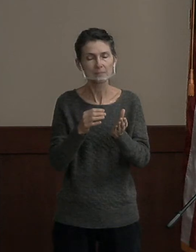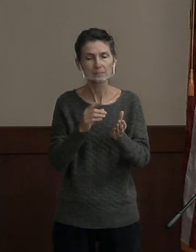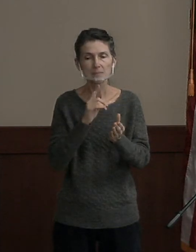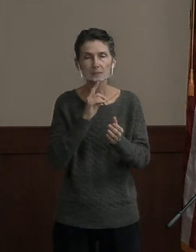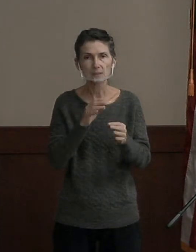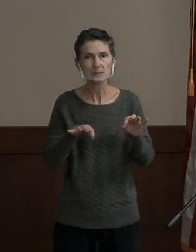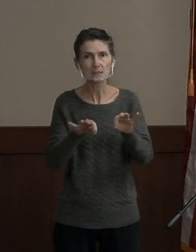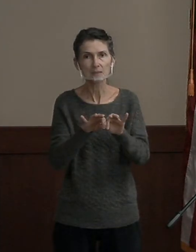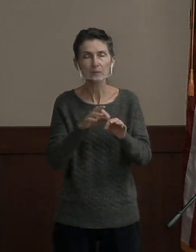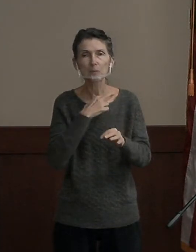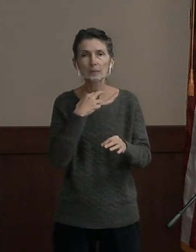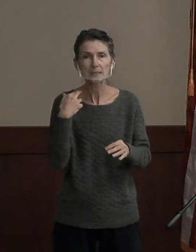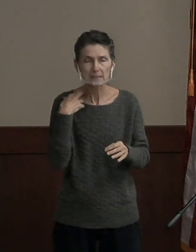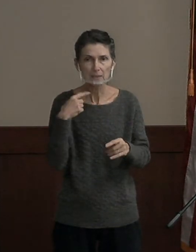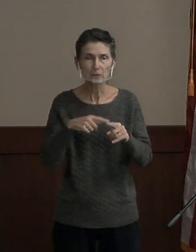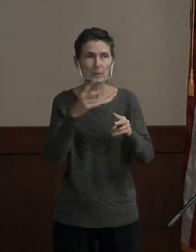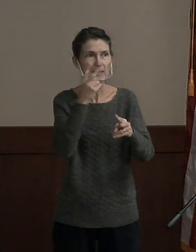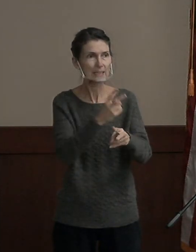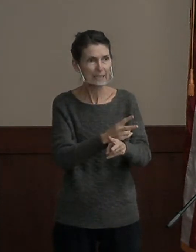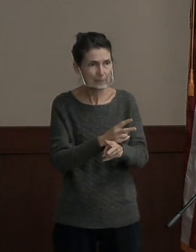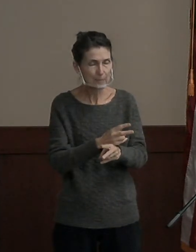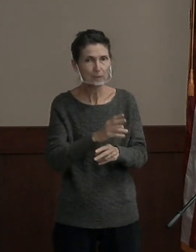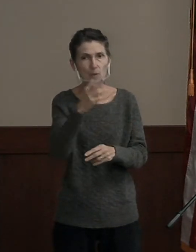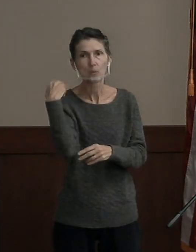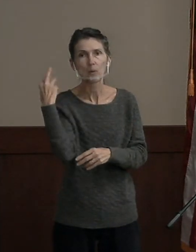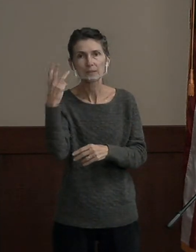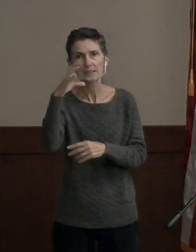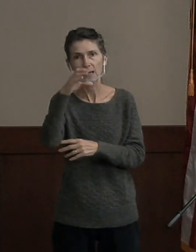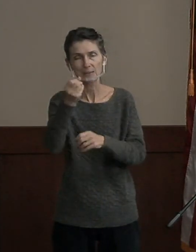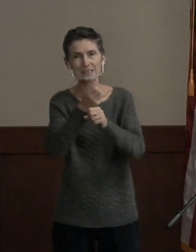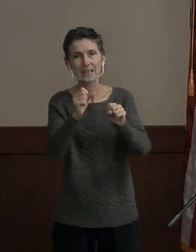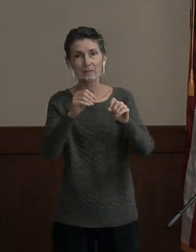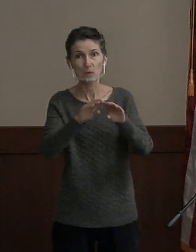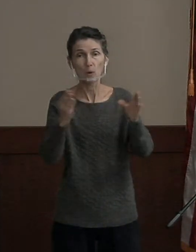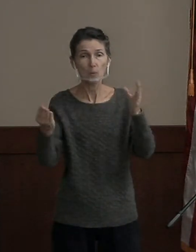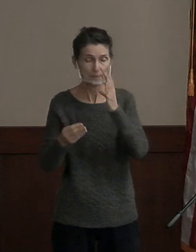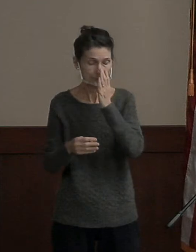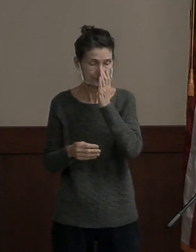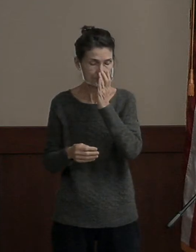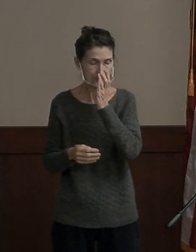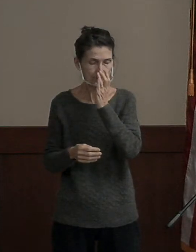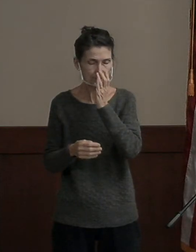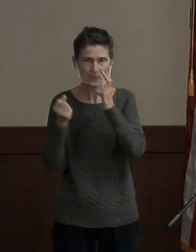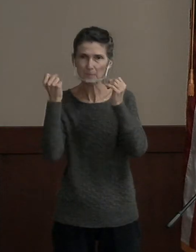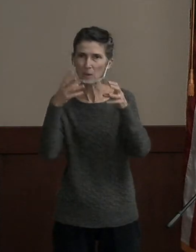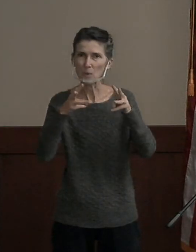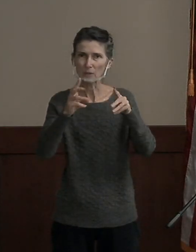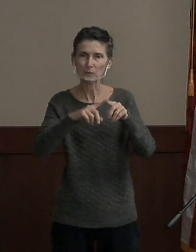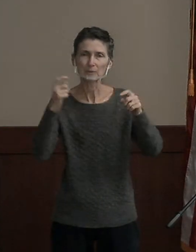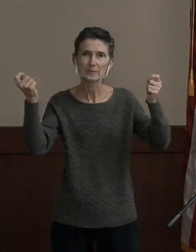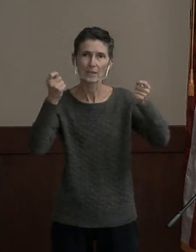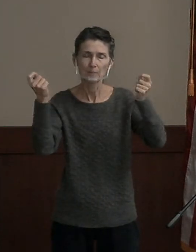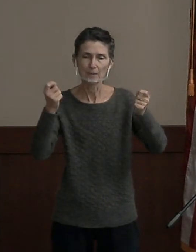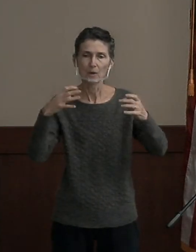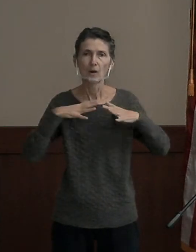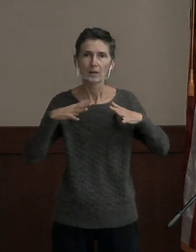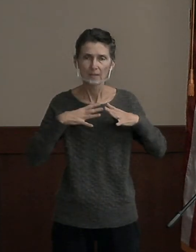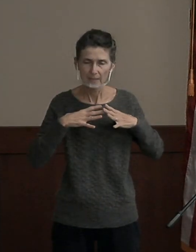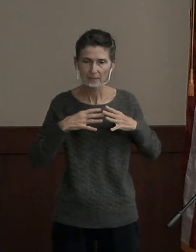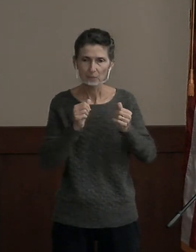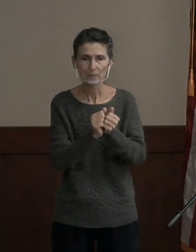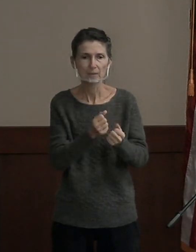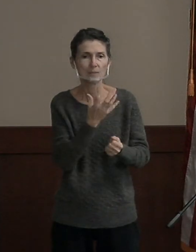our ability to keep Washington County safe and open. There are many ways to celebrate the holidays with loved ones without